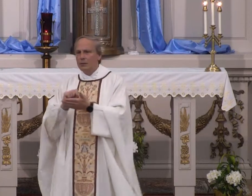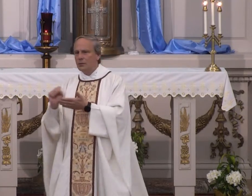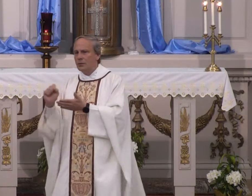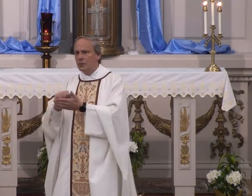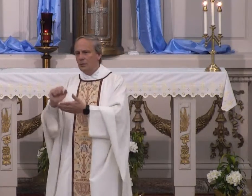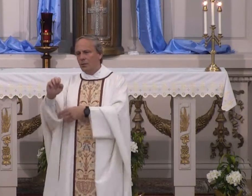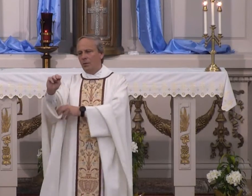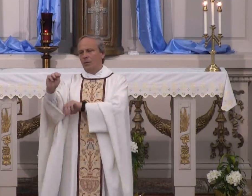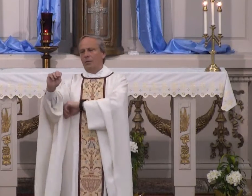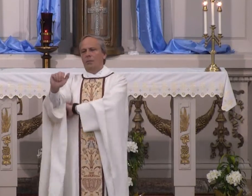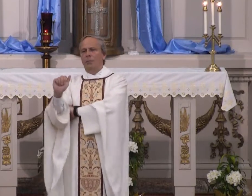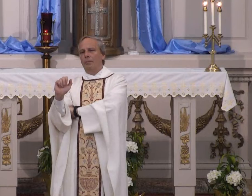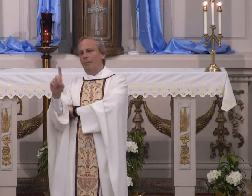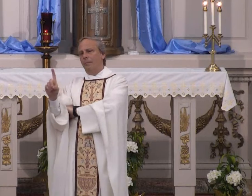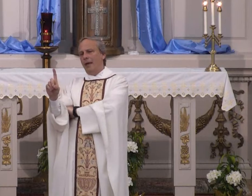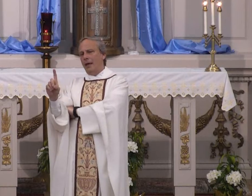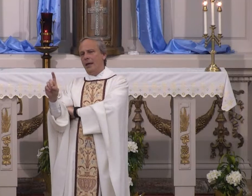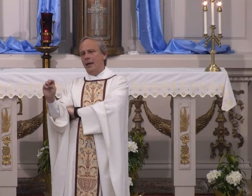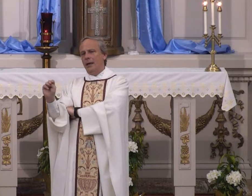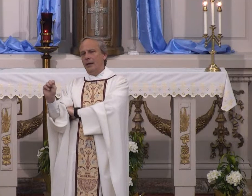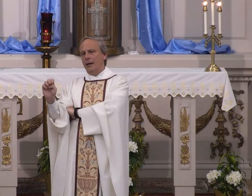this message.